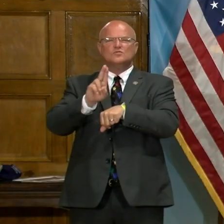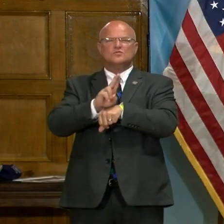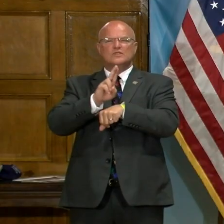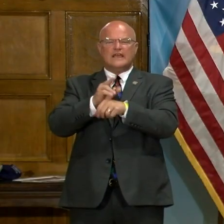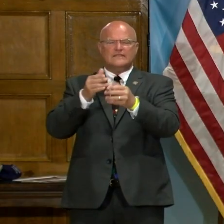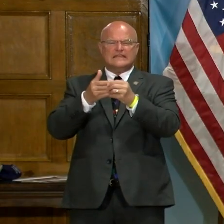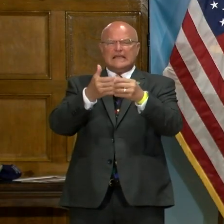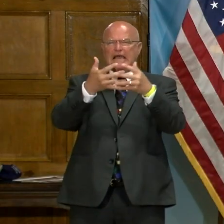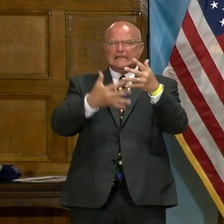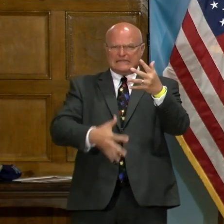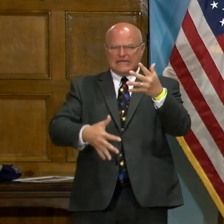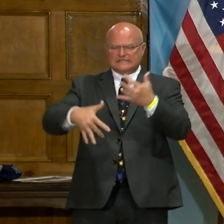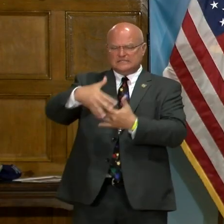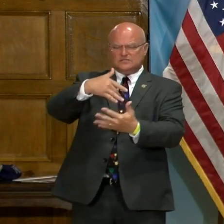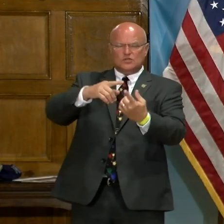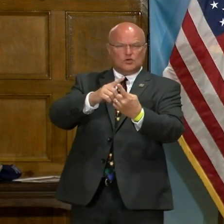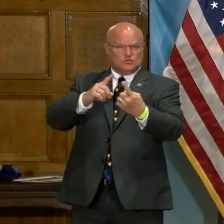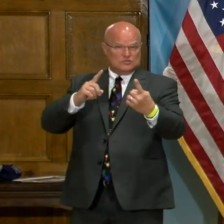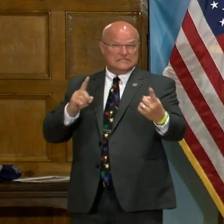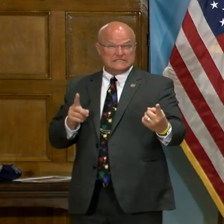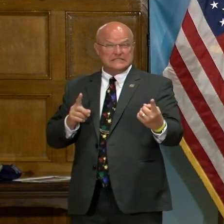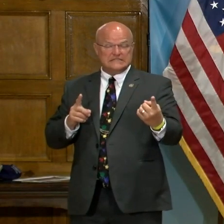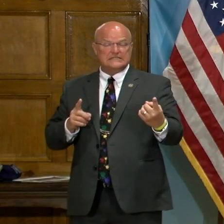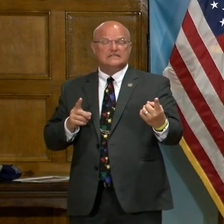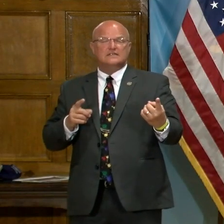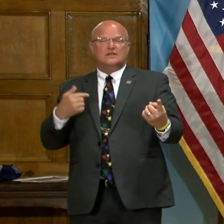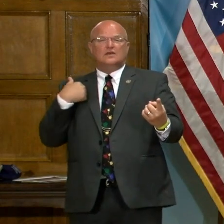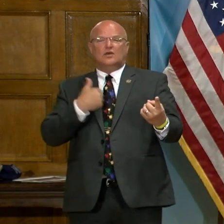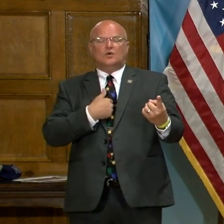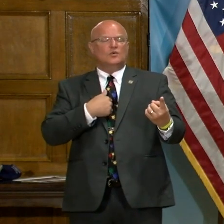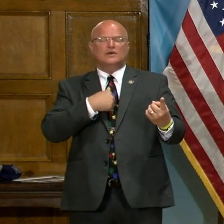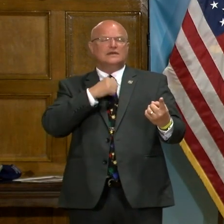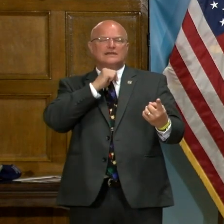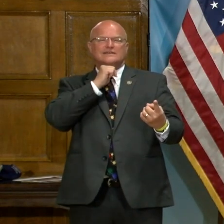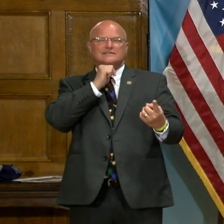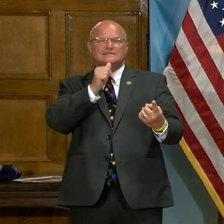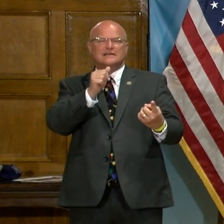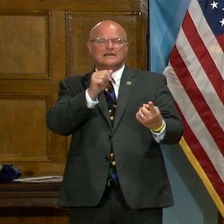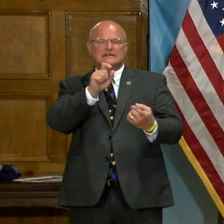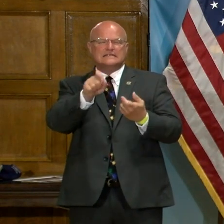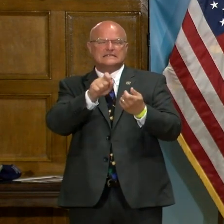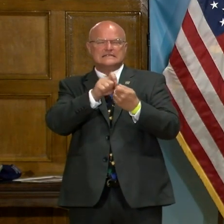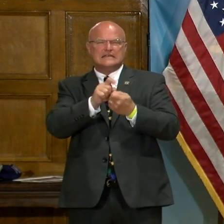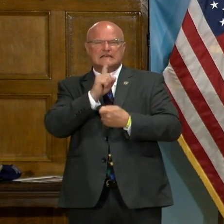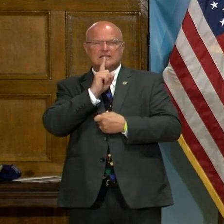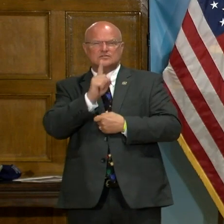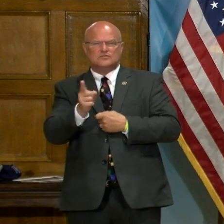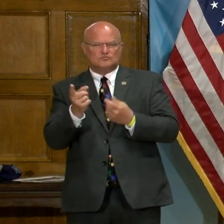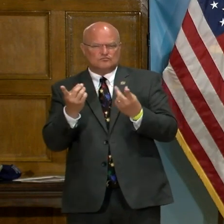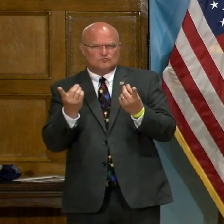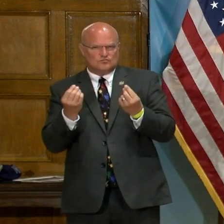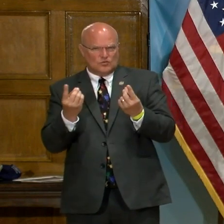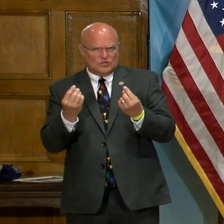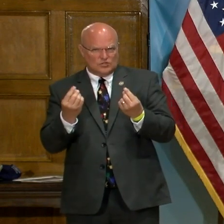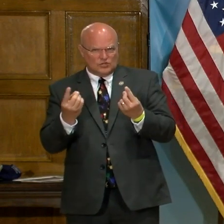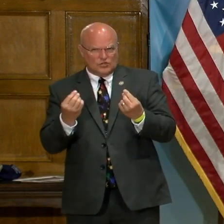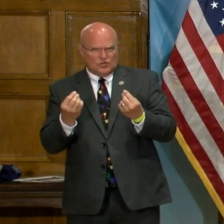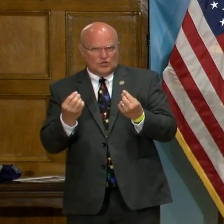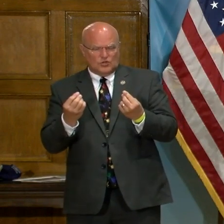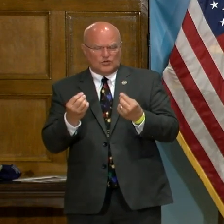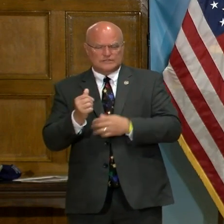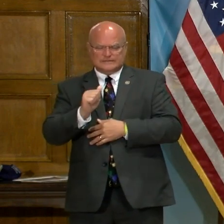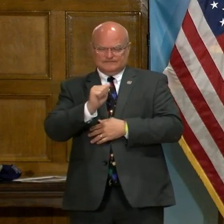utilization of the guidelines and social distancing. We're not exactly sure what can be done there. It's a matter